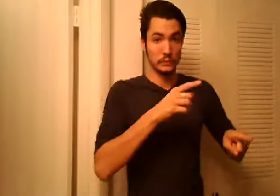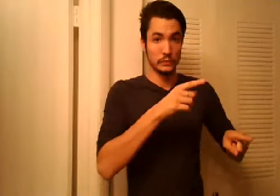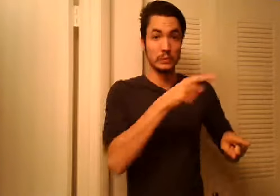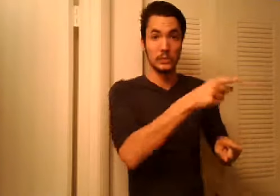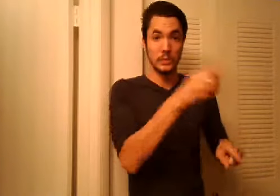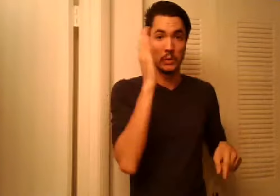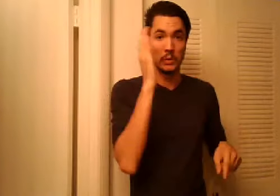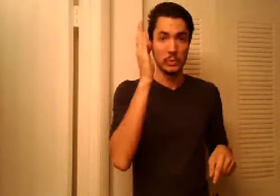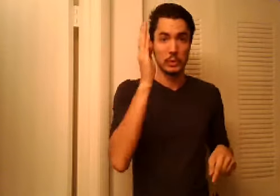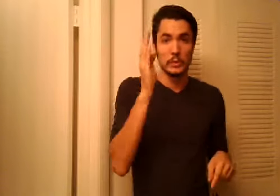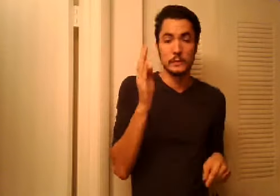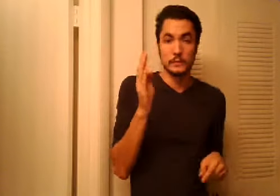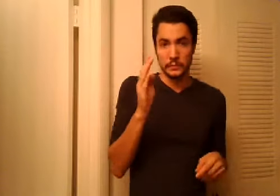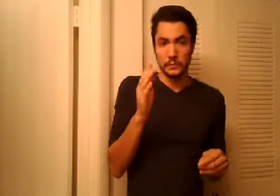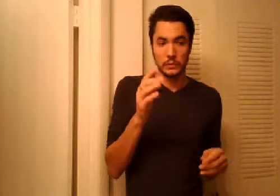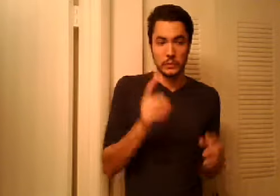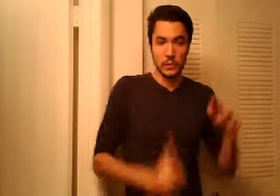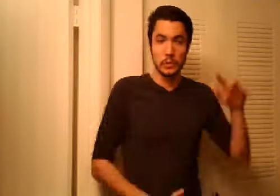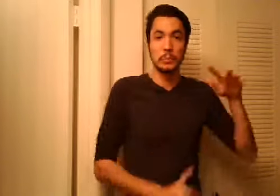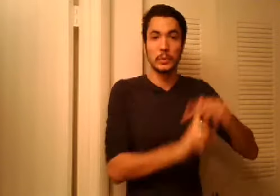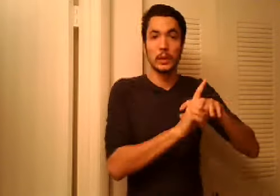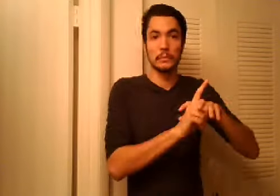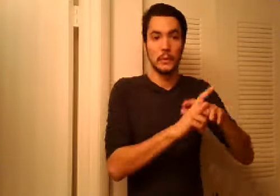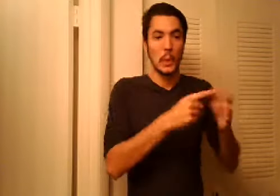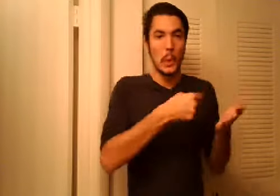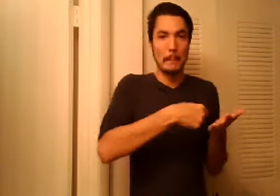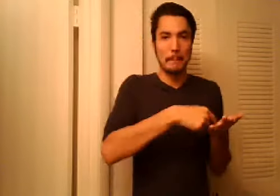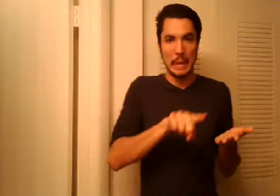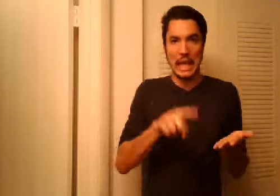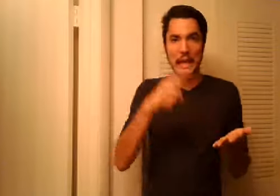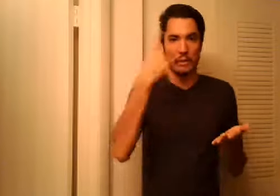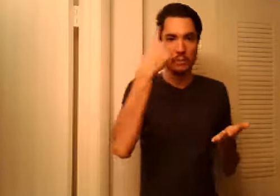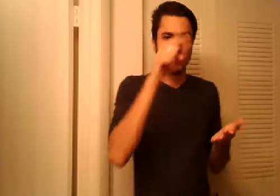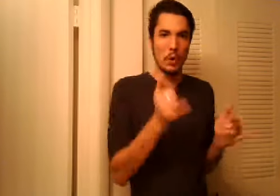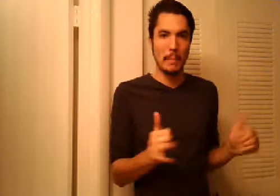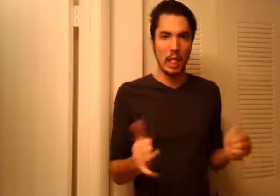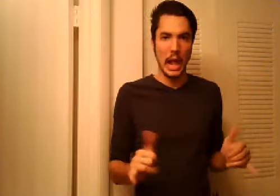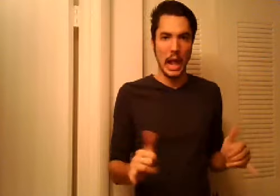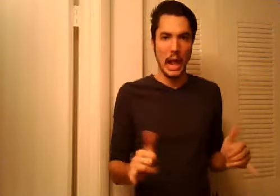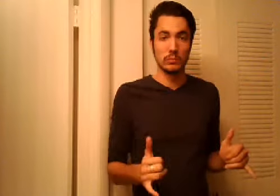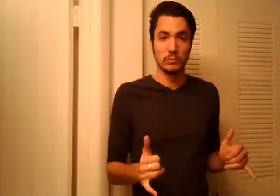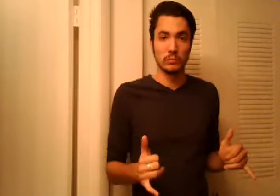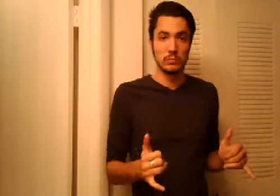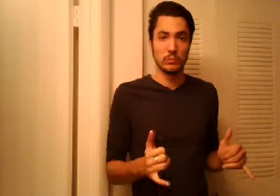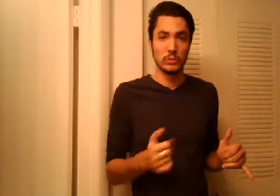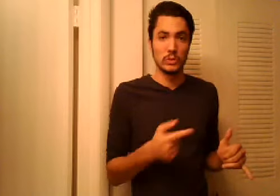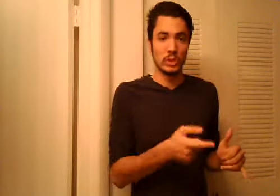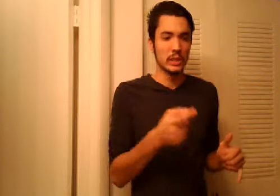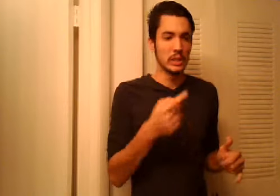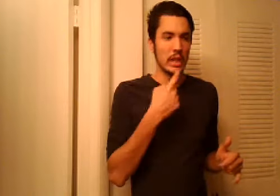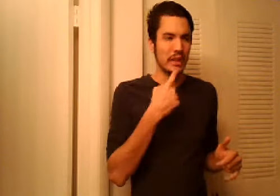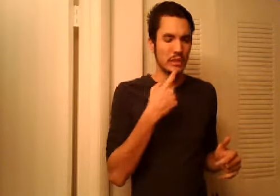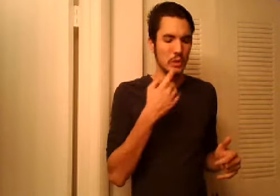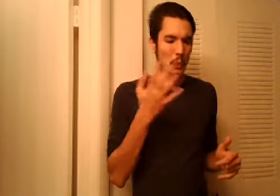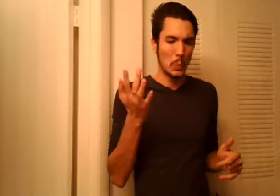play, the question of whether or not college athletes ought to be paid. Right? And so she's like, I'm against pay for play,